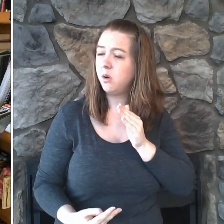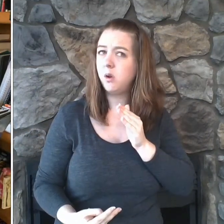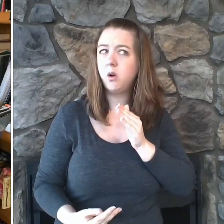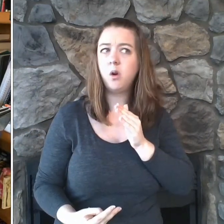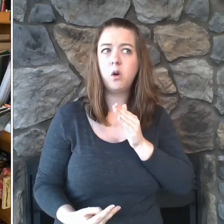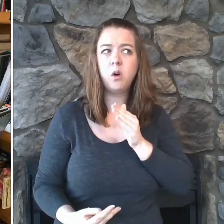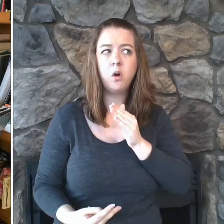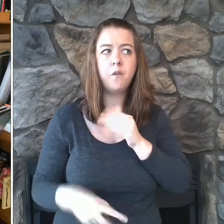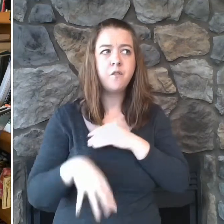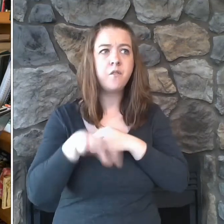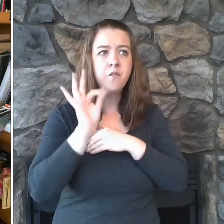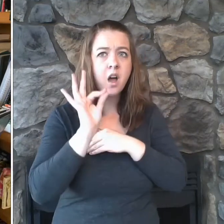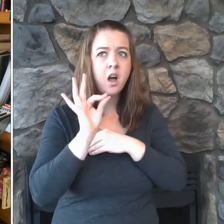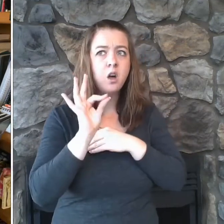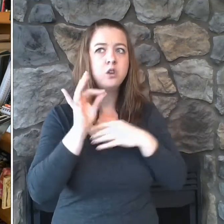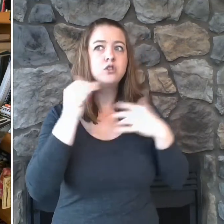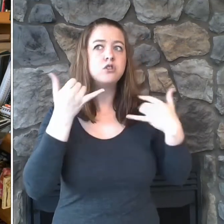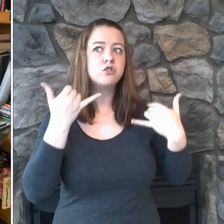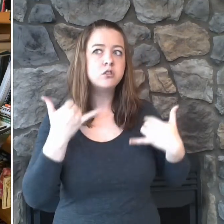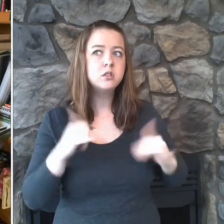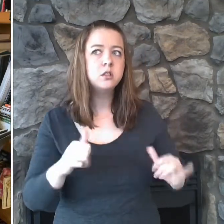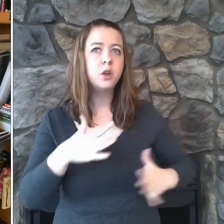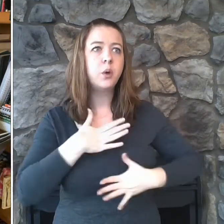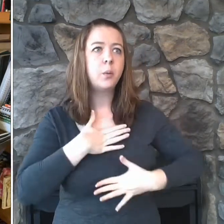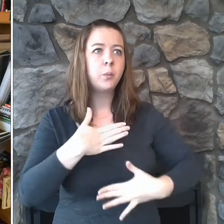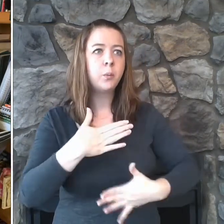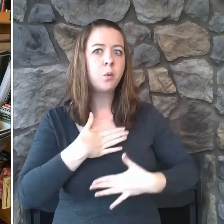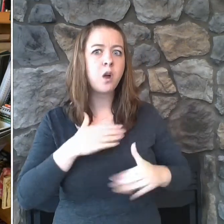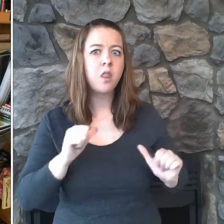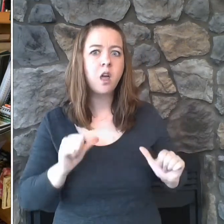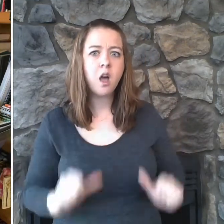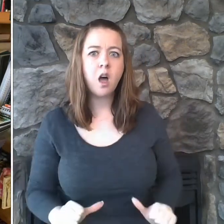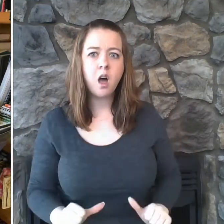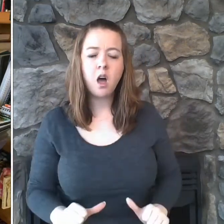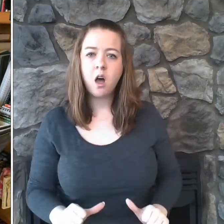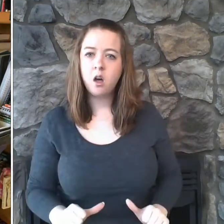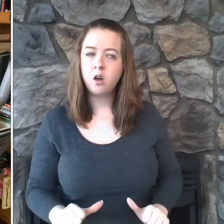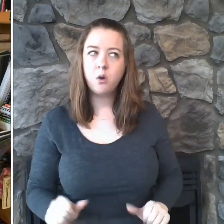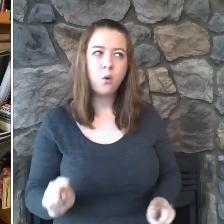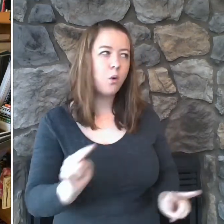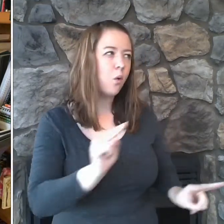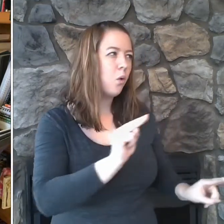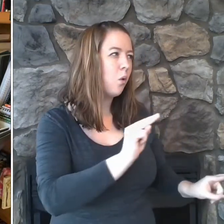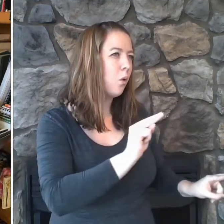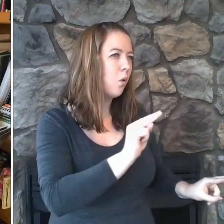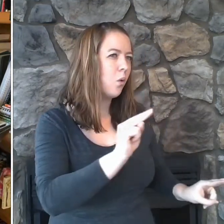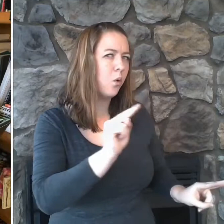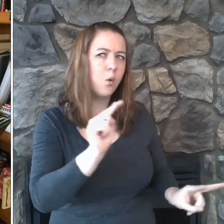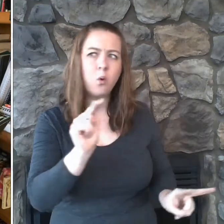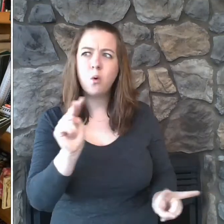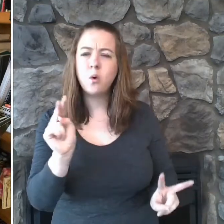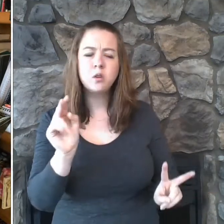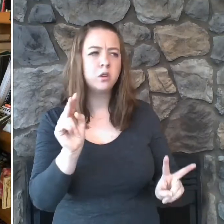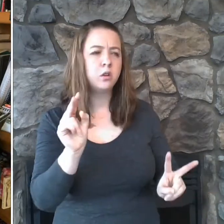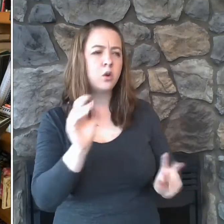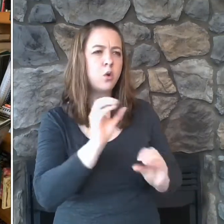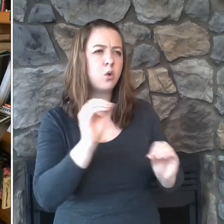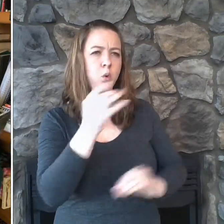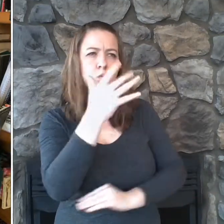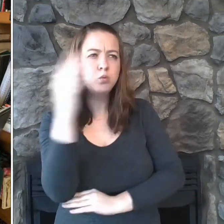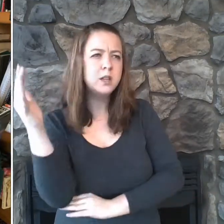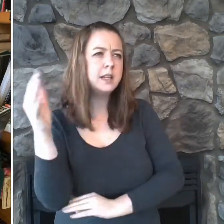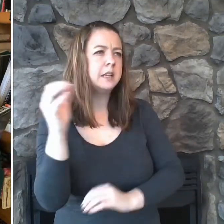Instead, she found that she could still breathe. She looked around and saw no trees